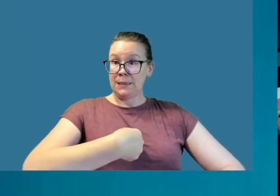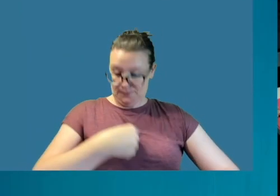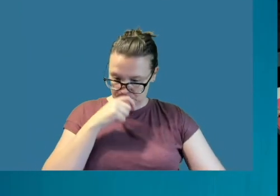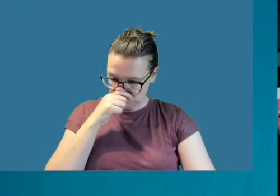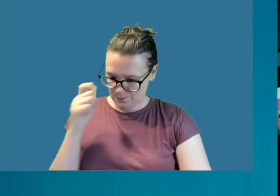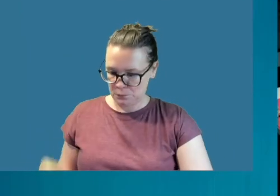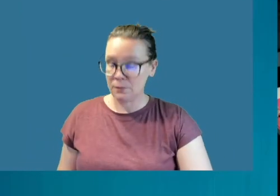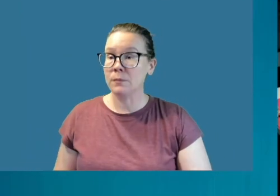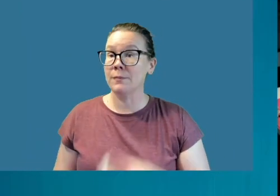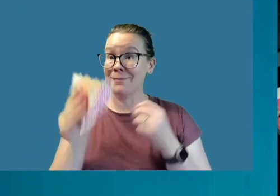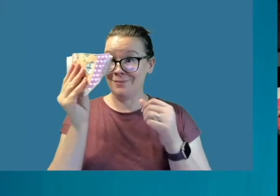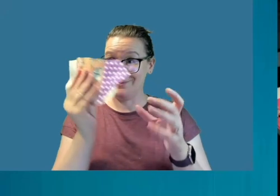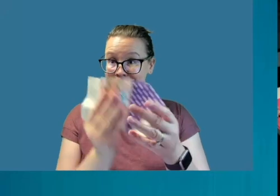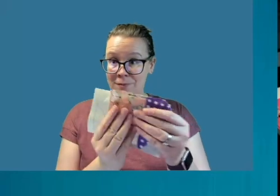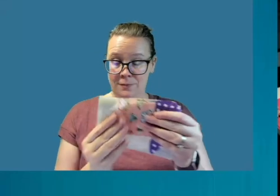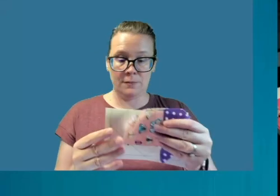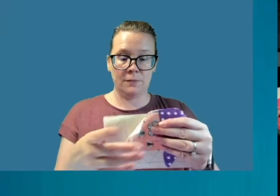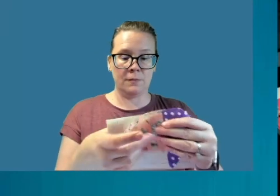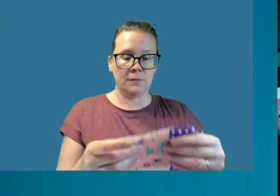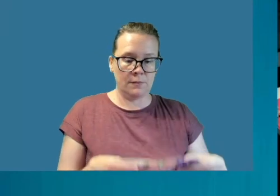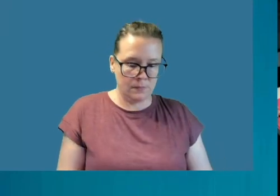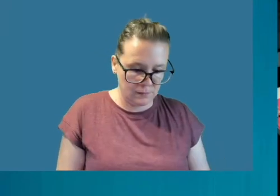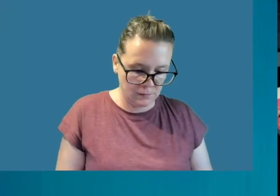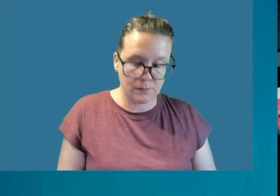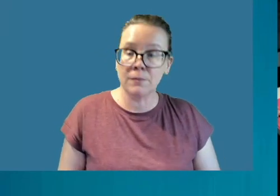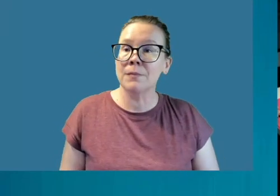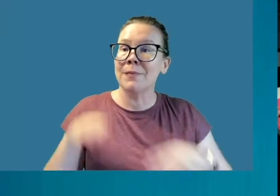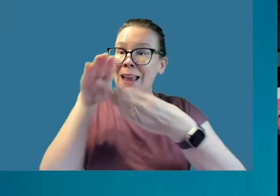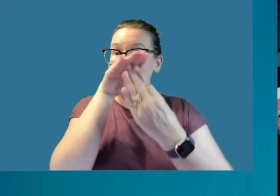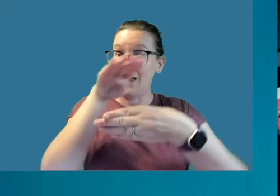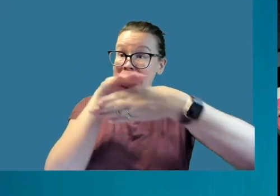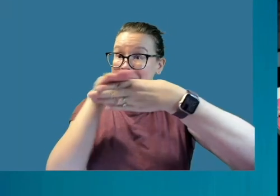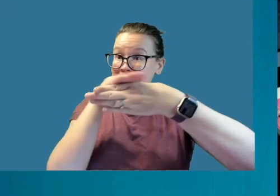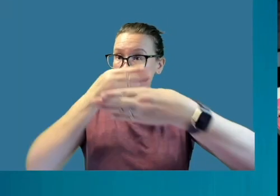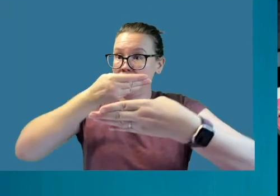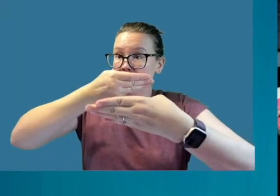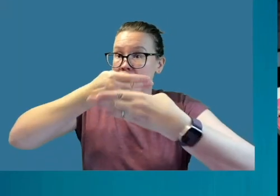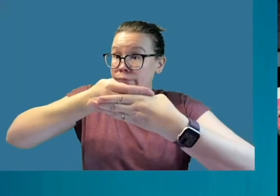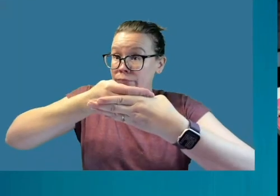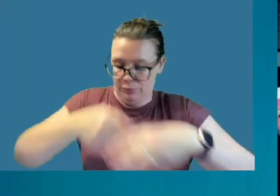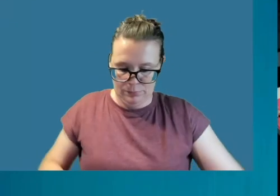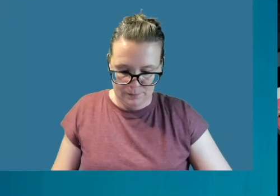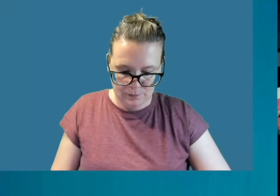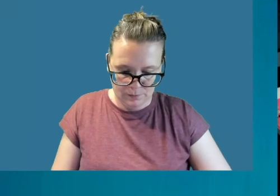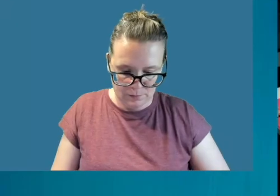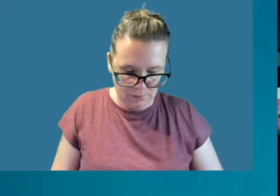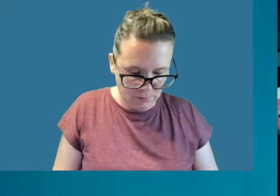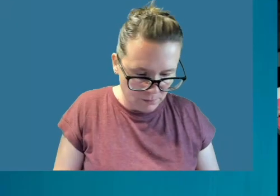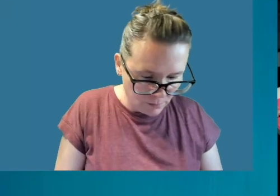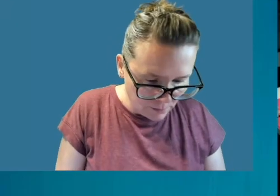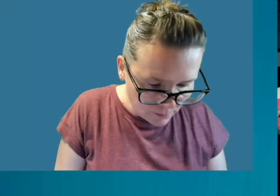sewing. And then we're going to take this and line up that edge that we just trimmed,